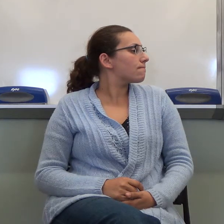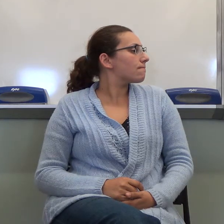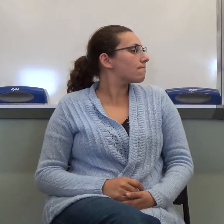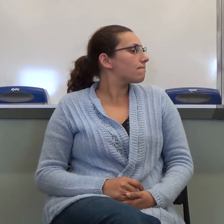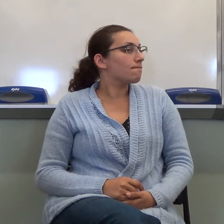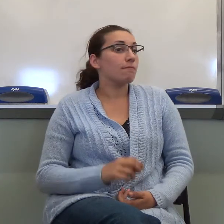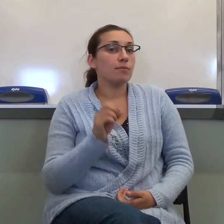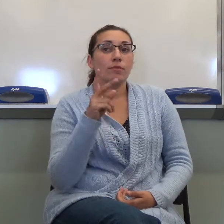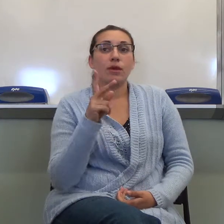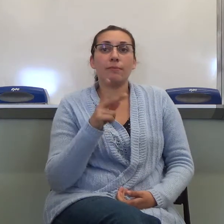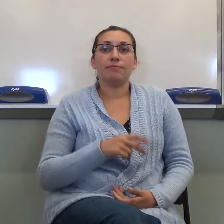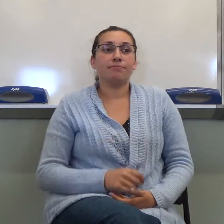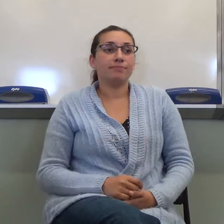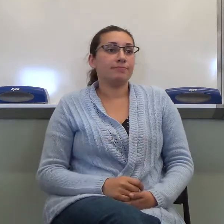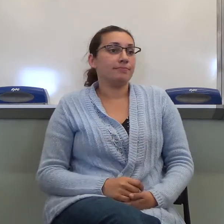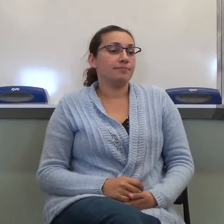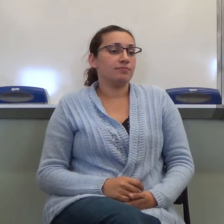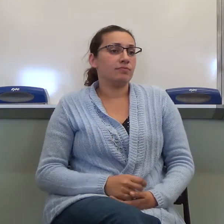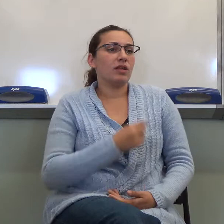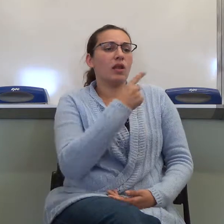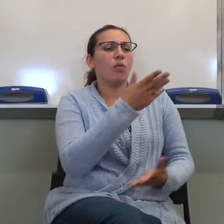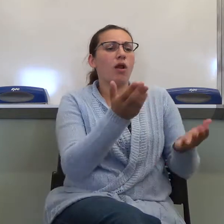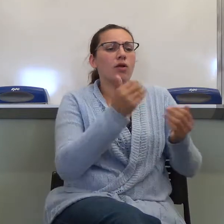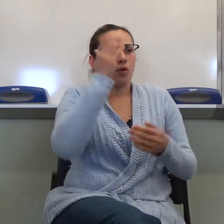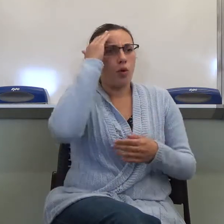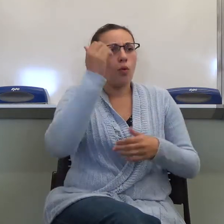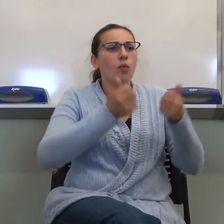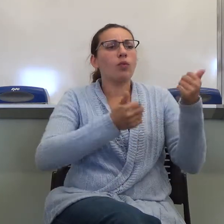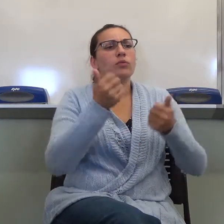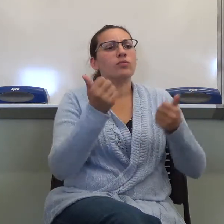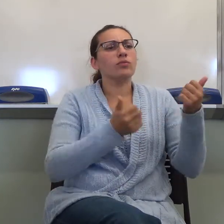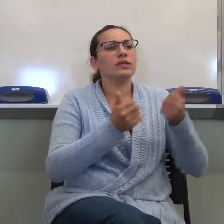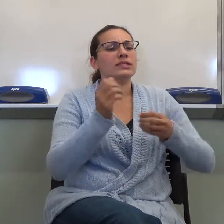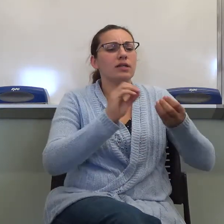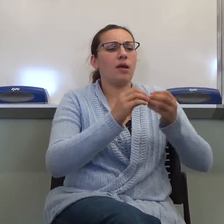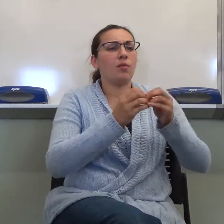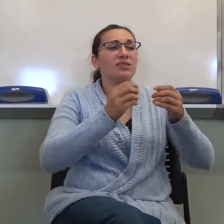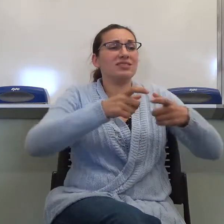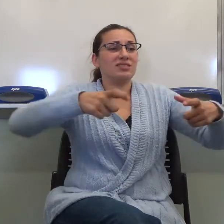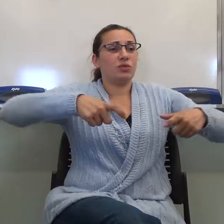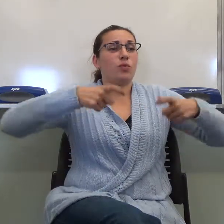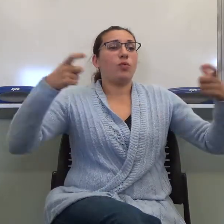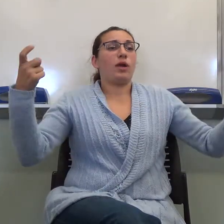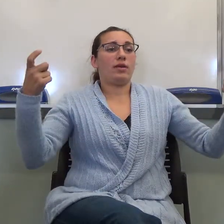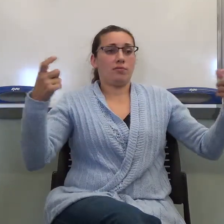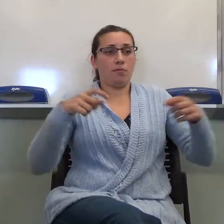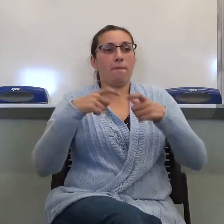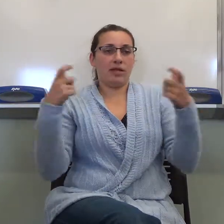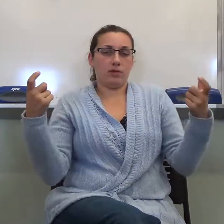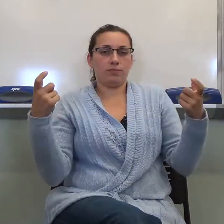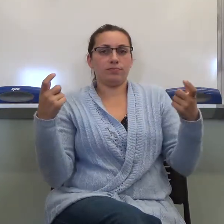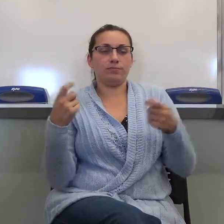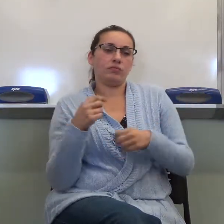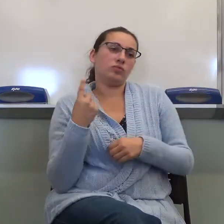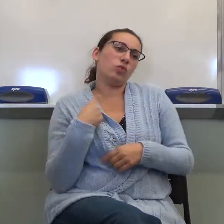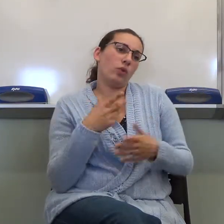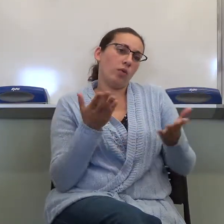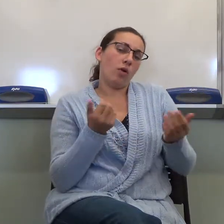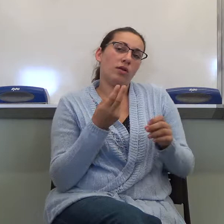Okay, so you want to know which is greater. Now, in math, we have a symbol for that, so we want to do it symbolically.